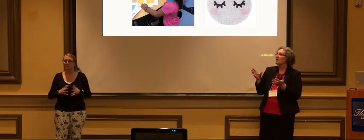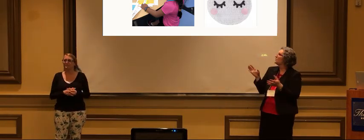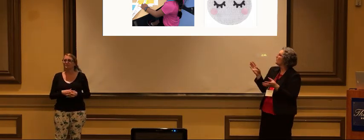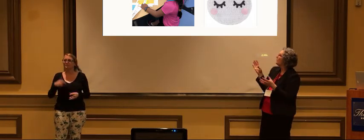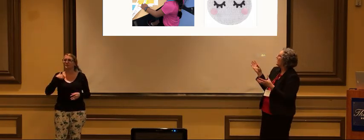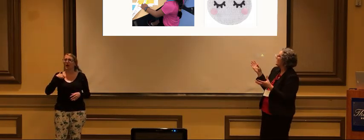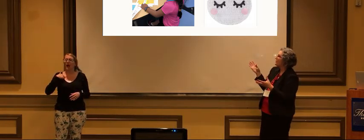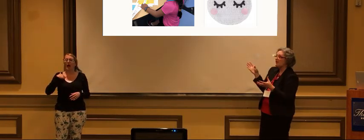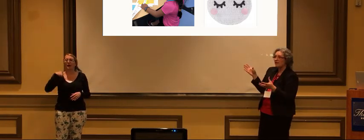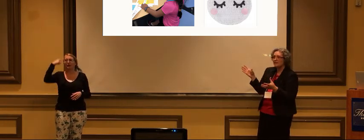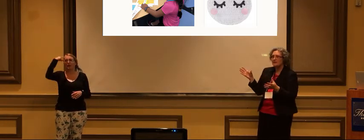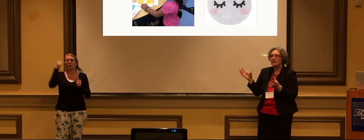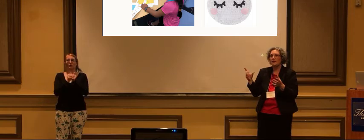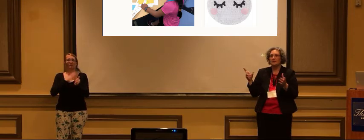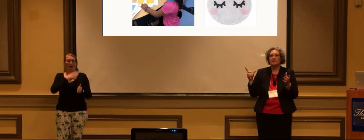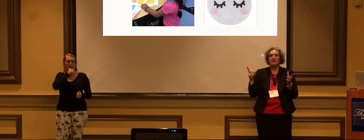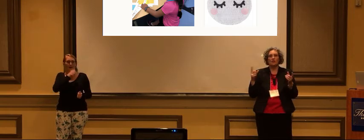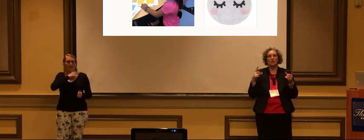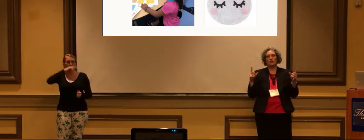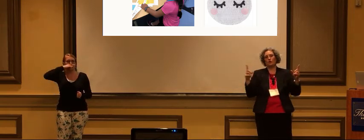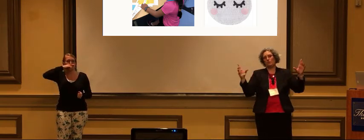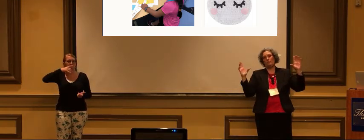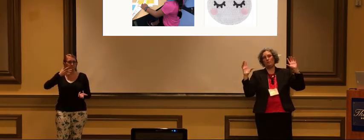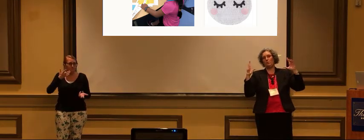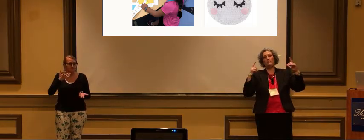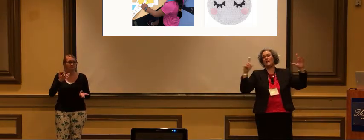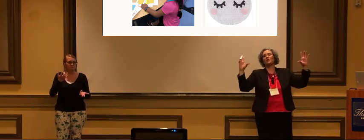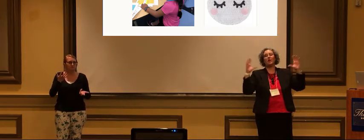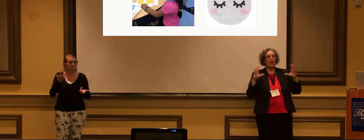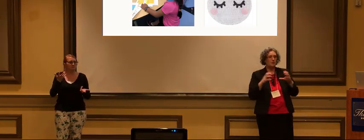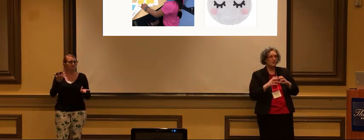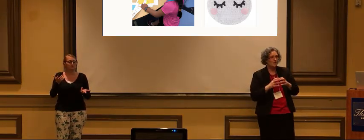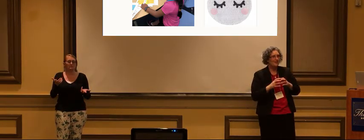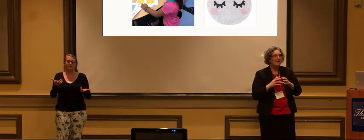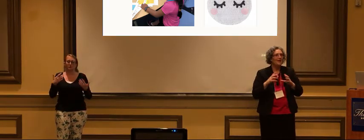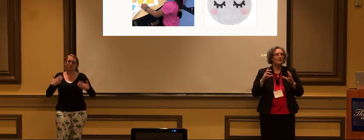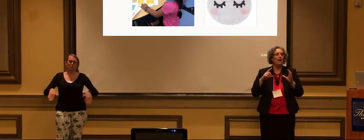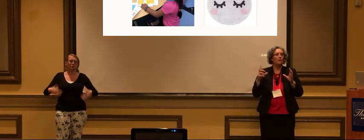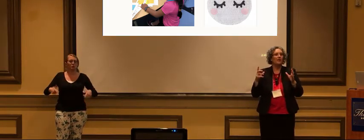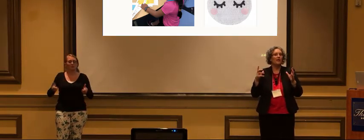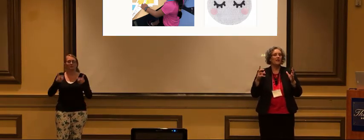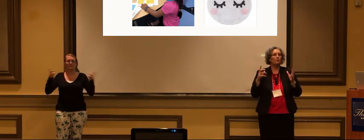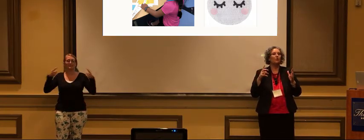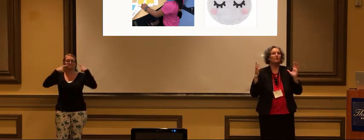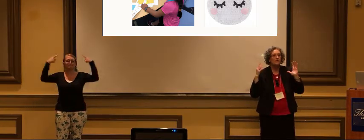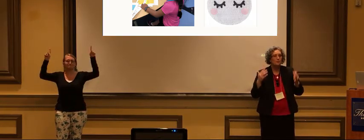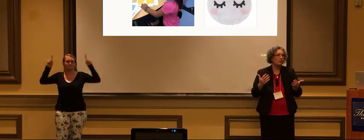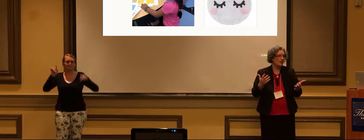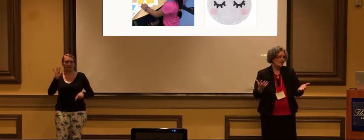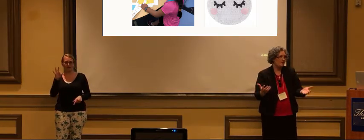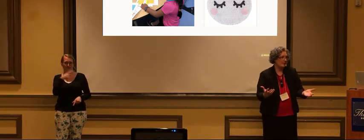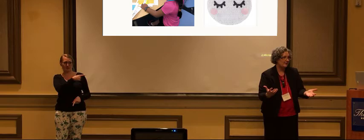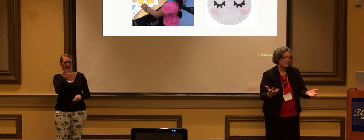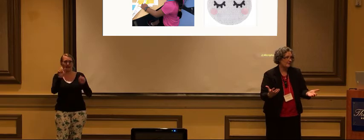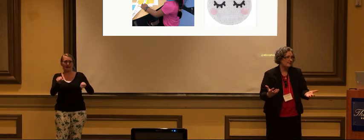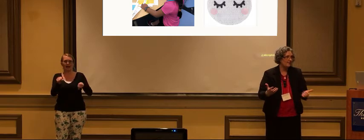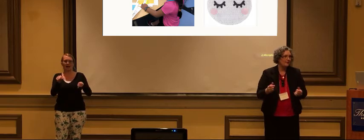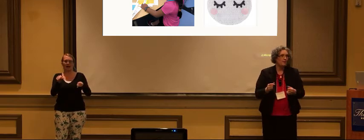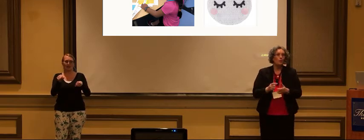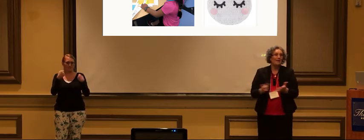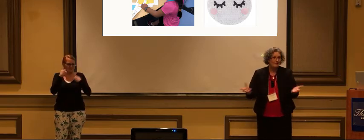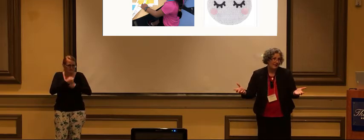I find with my age kids, it is such a huge major accomplishment that we can produce process